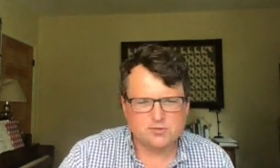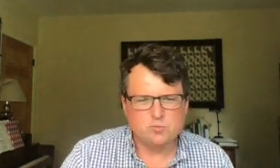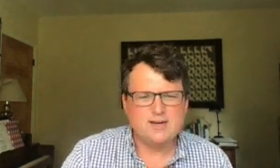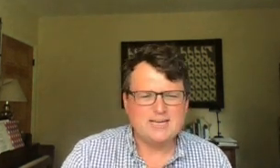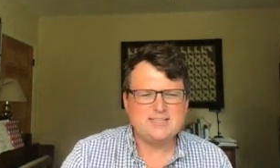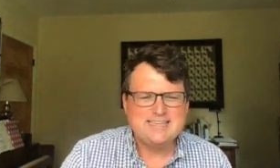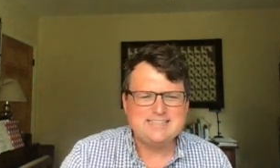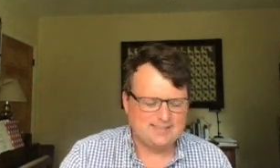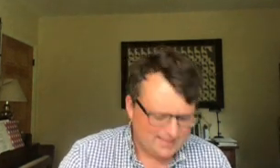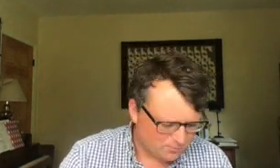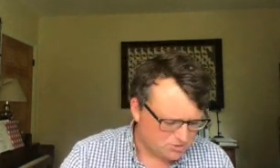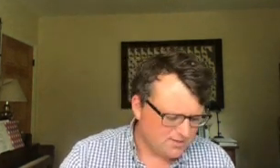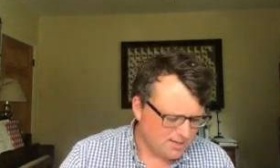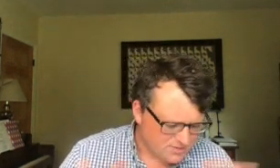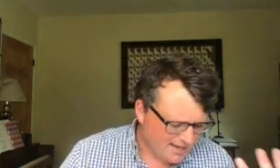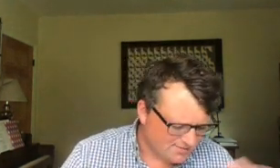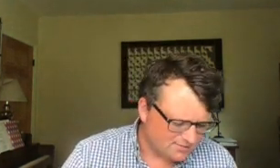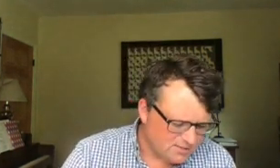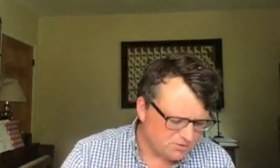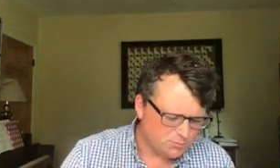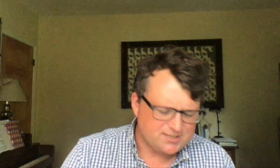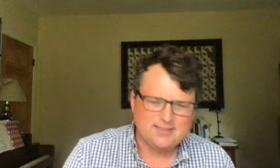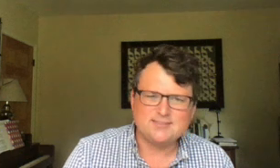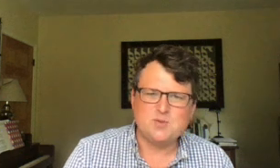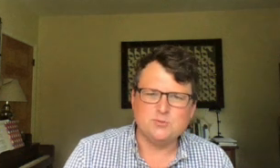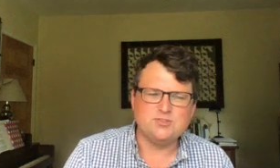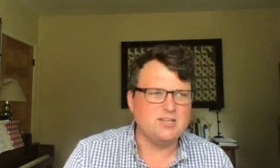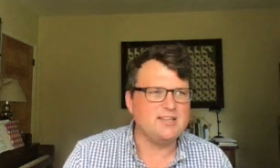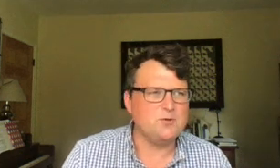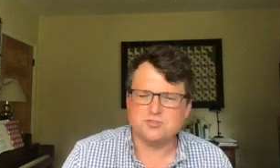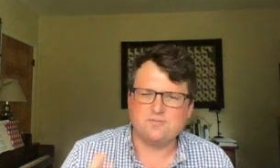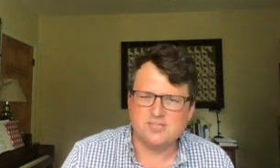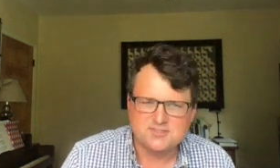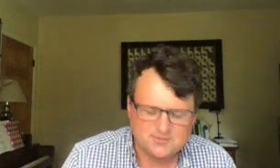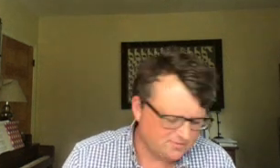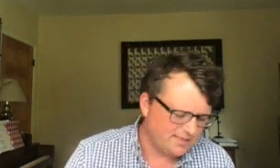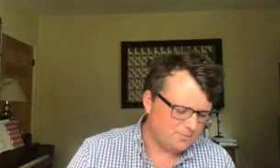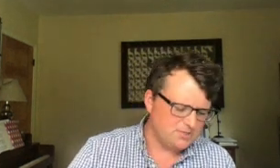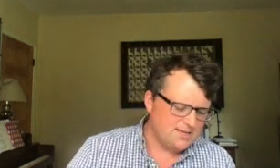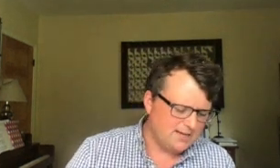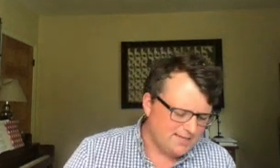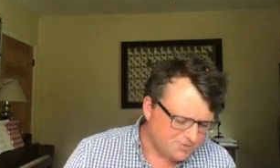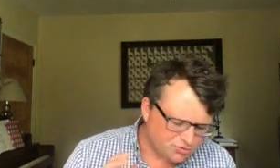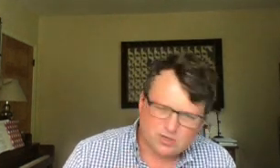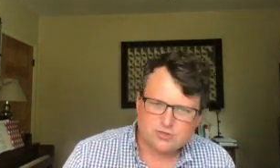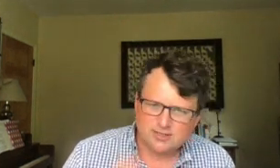What actually is language? As linguists would tell us, people who study languages are philosophers of language, a language